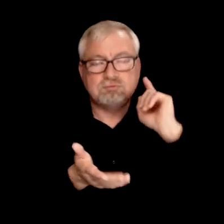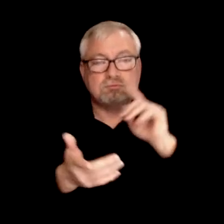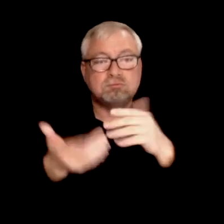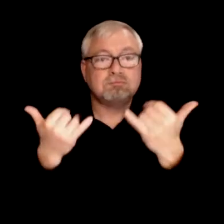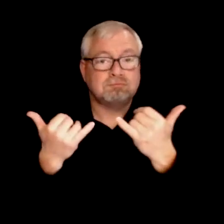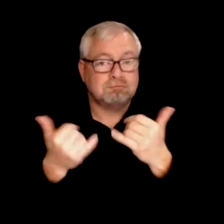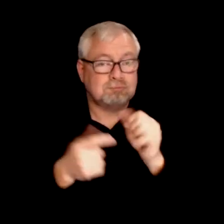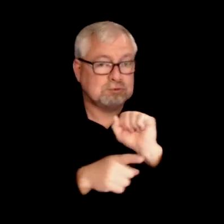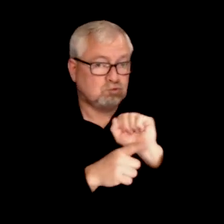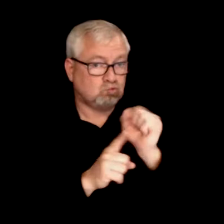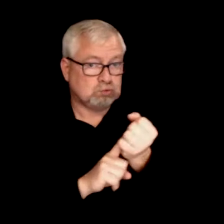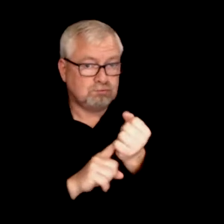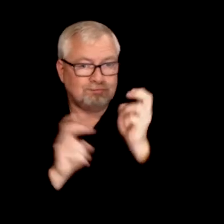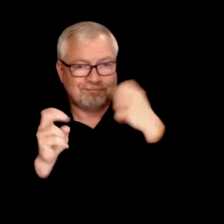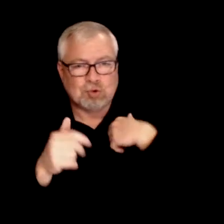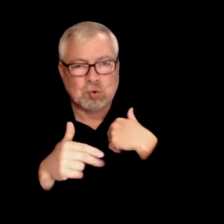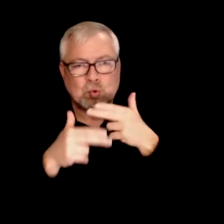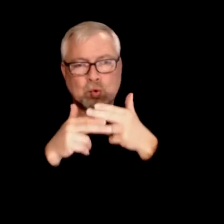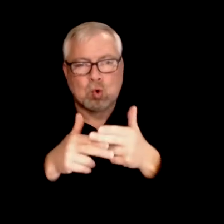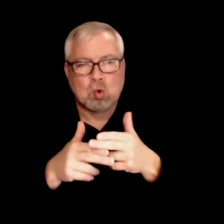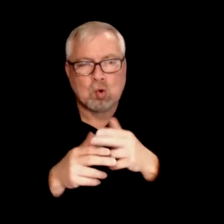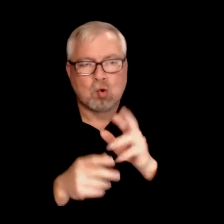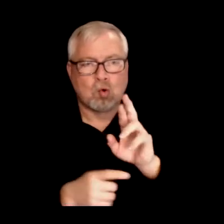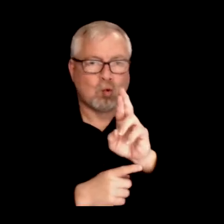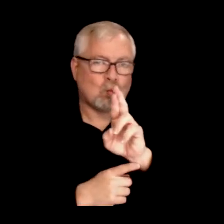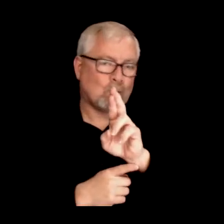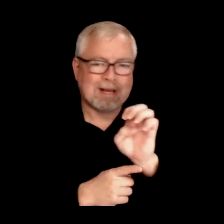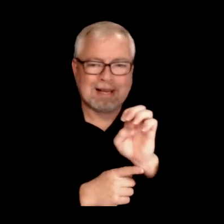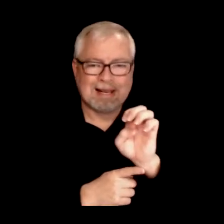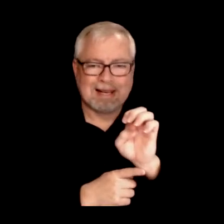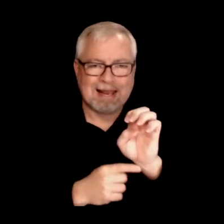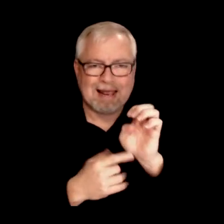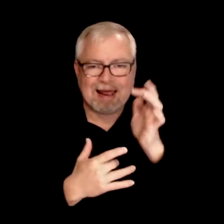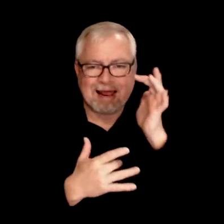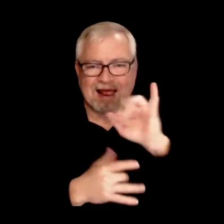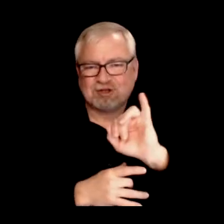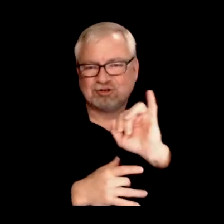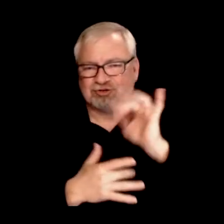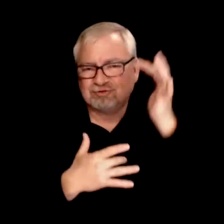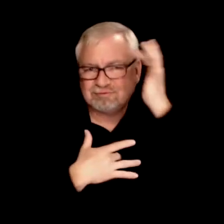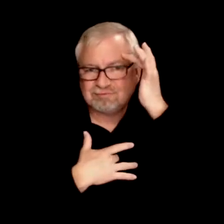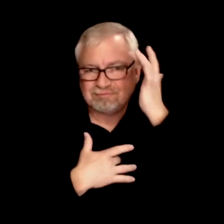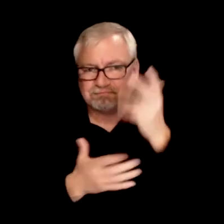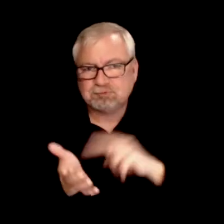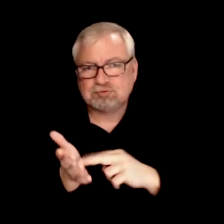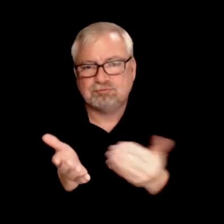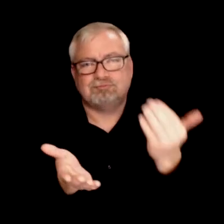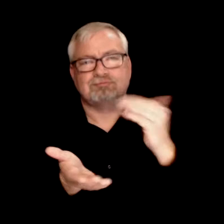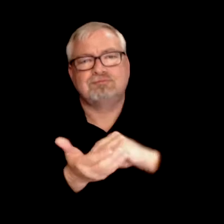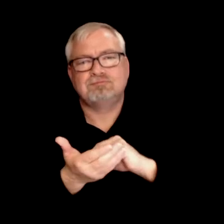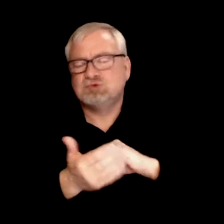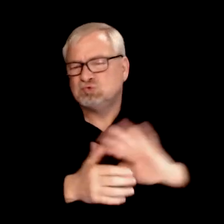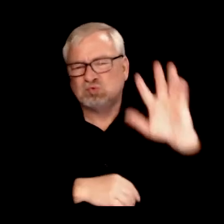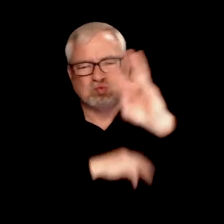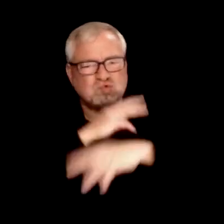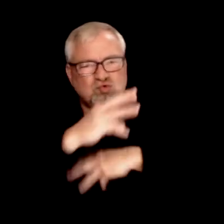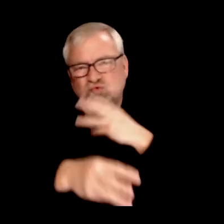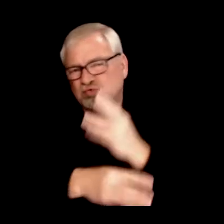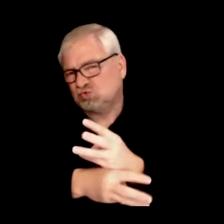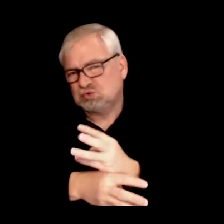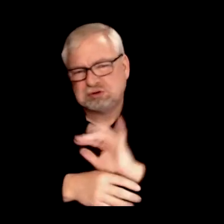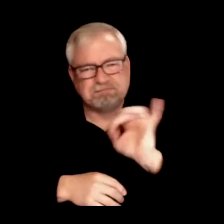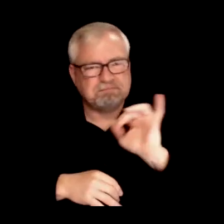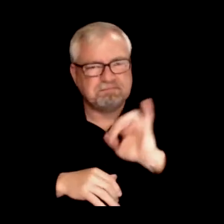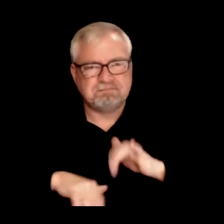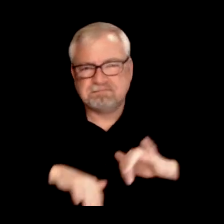to as a reinfection, and you've probably seen this in the media, both in the US and around the world, you actually need to have